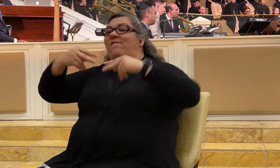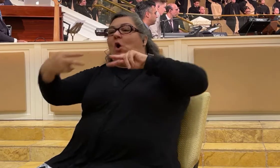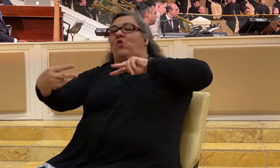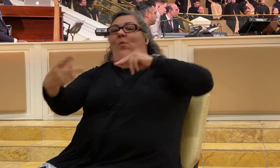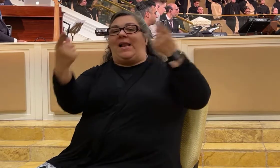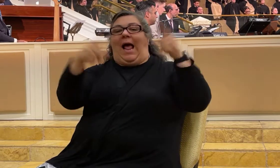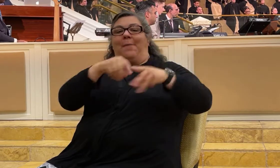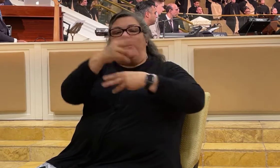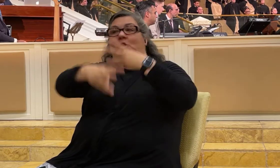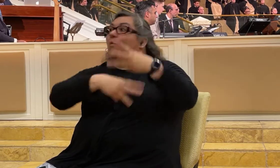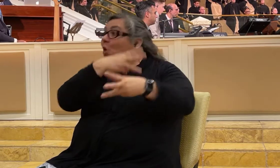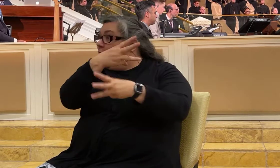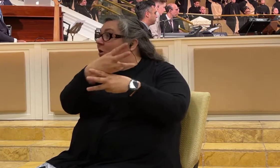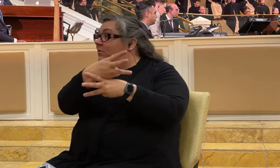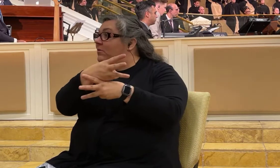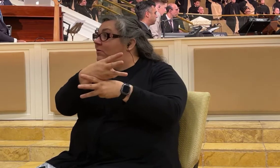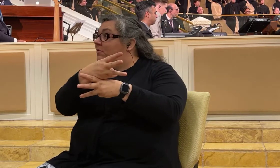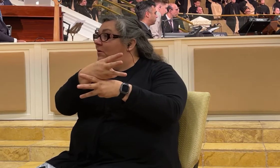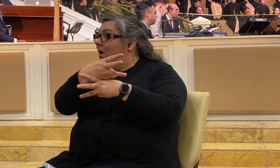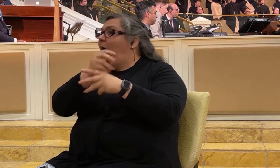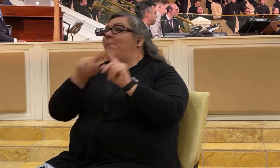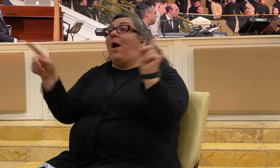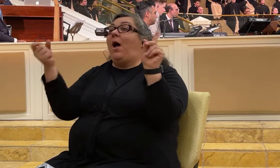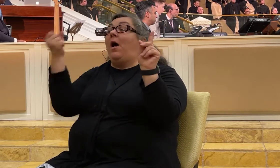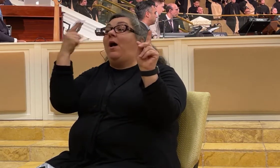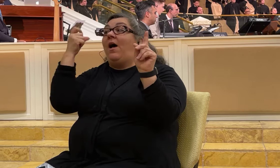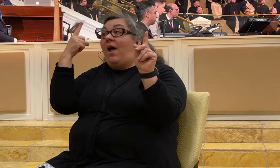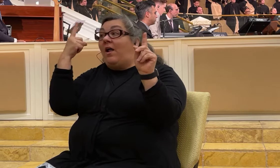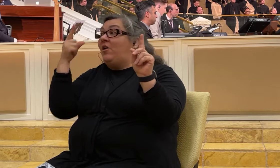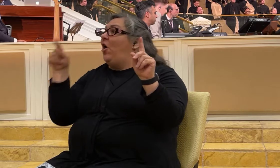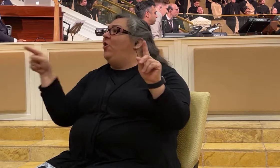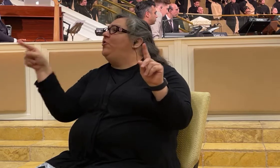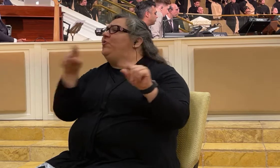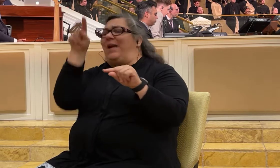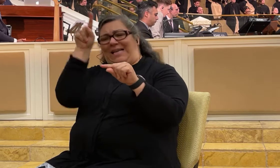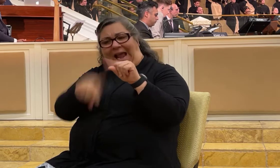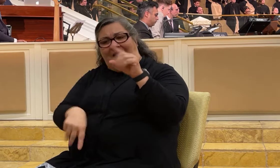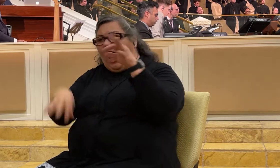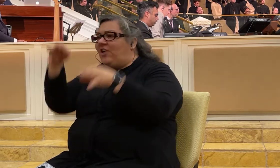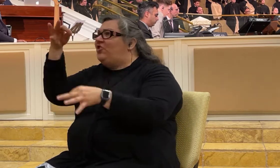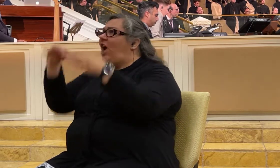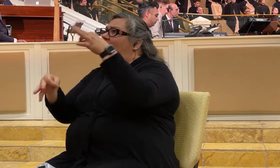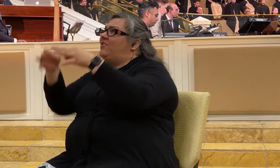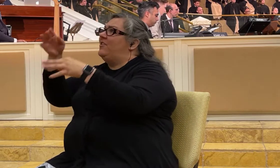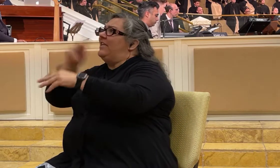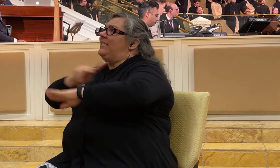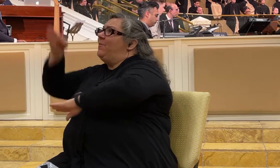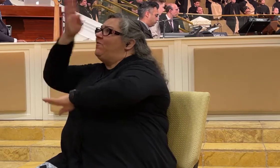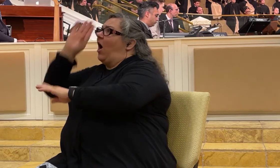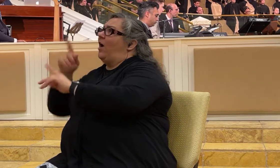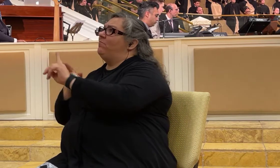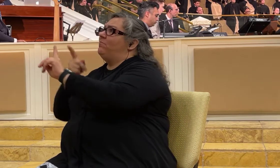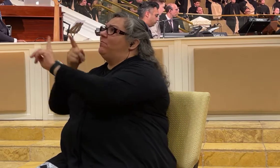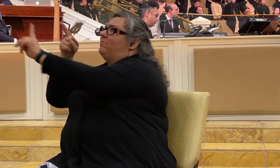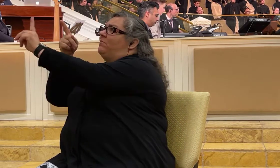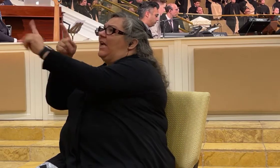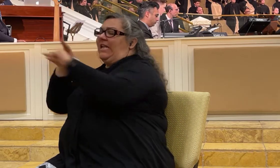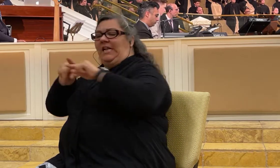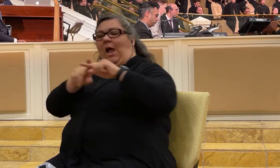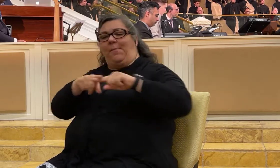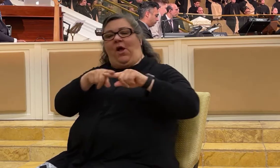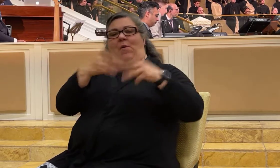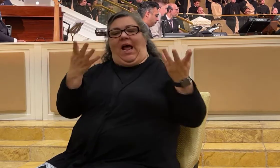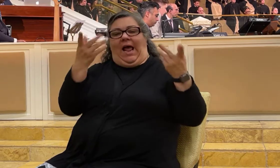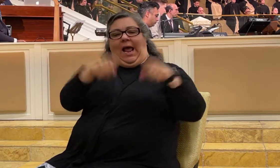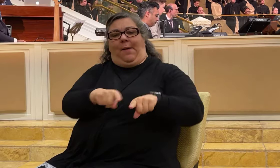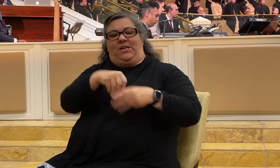everything going on in the world. But you have to understand, you cannot judge the direction of the kingdom of God by the direction